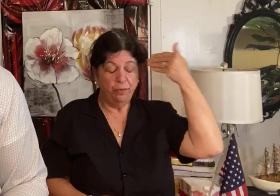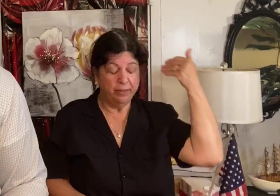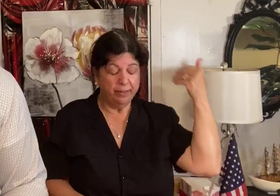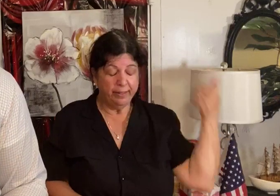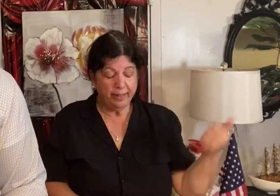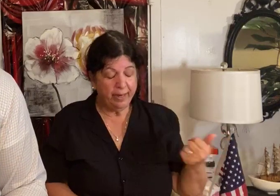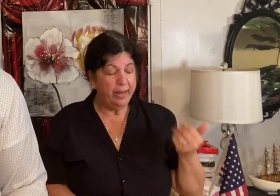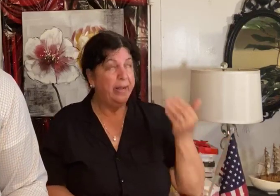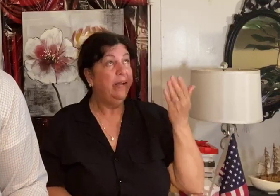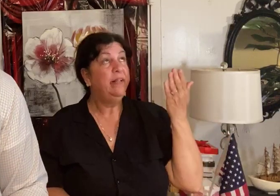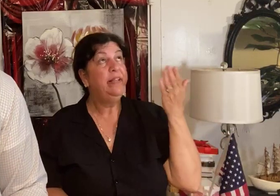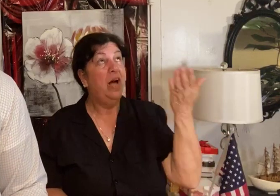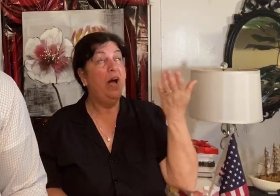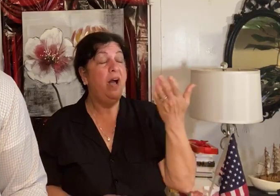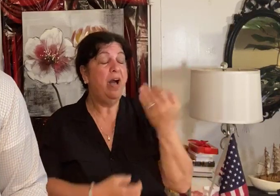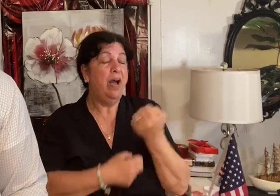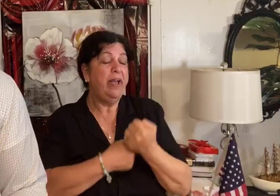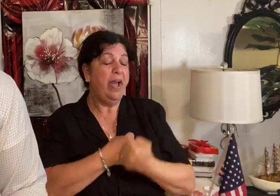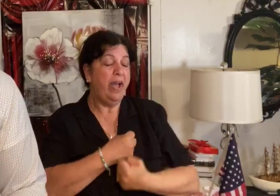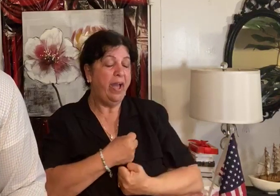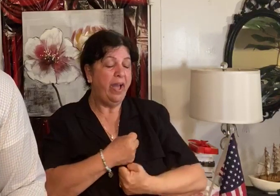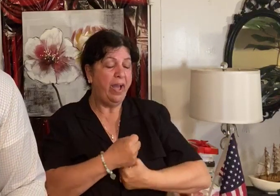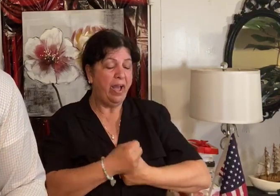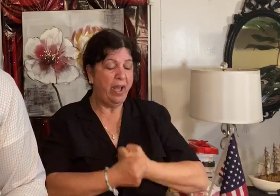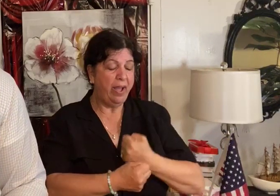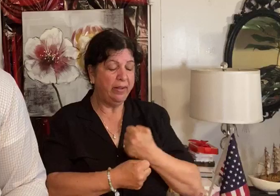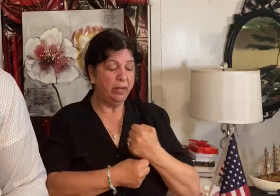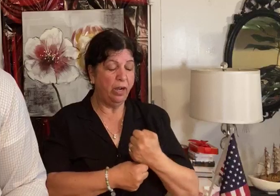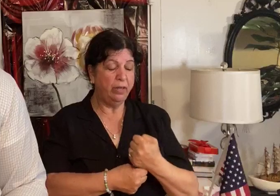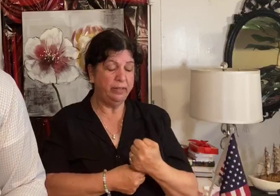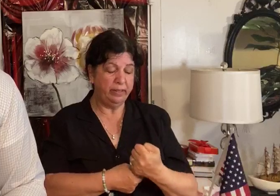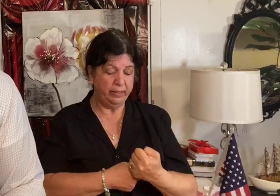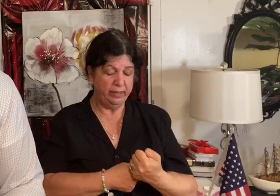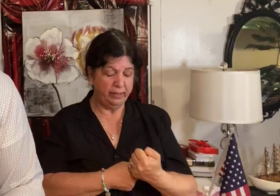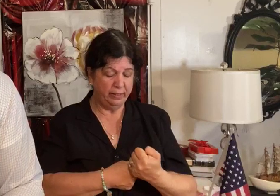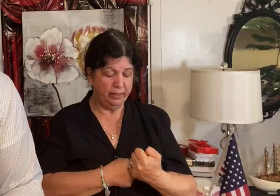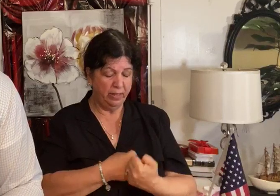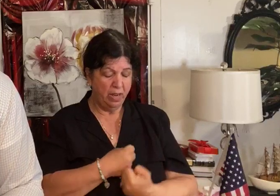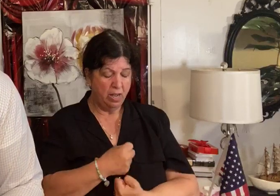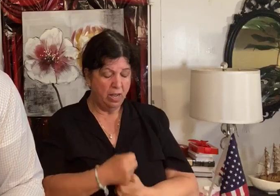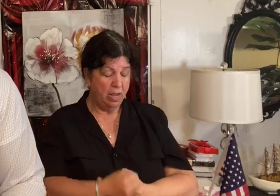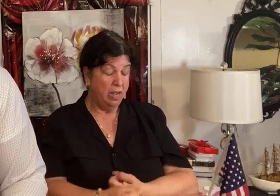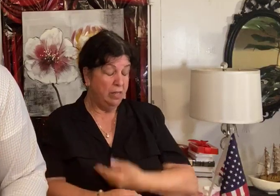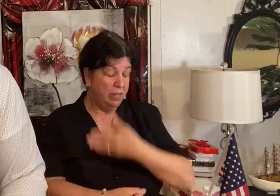lest I forget thine agony,